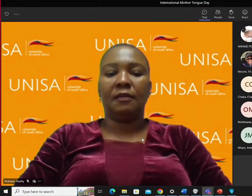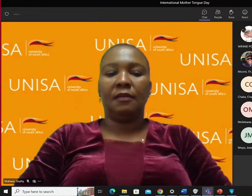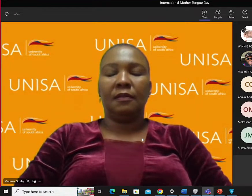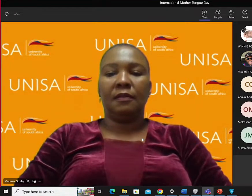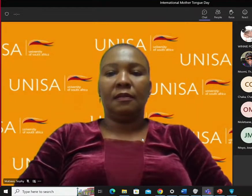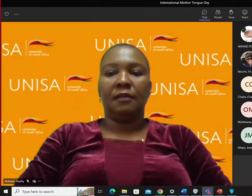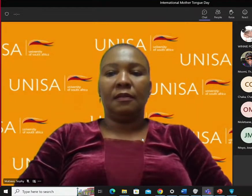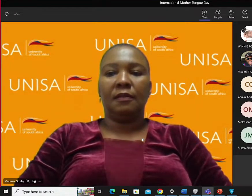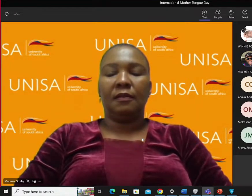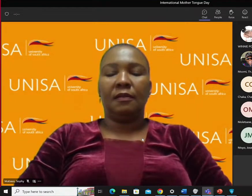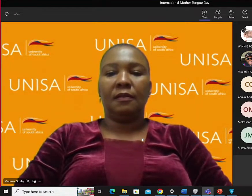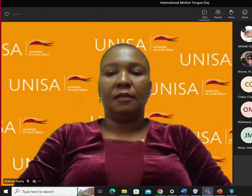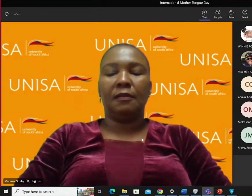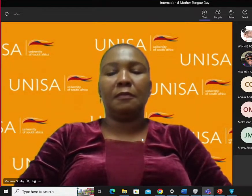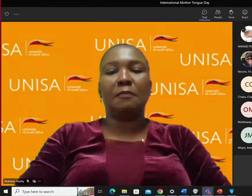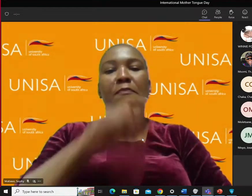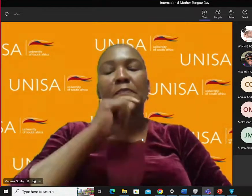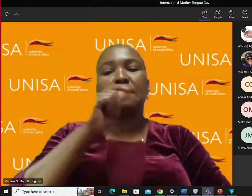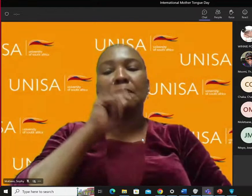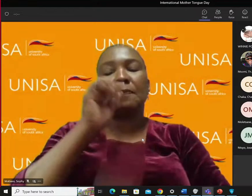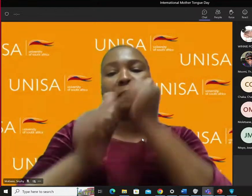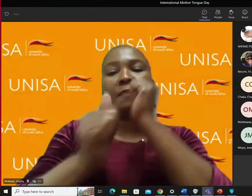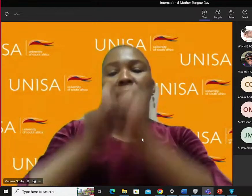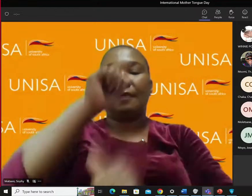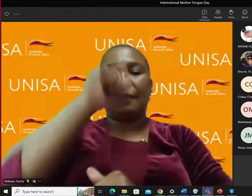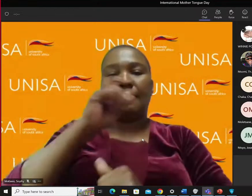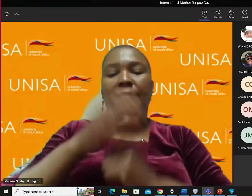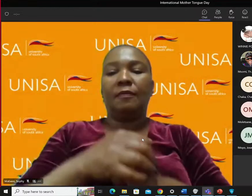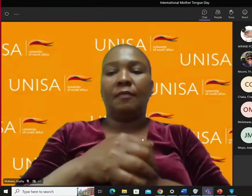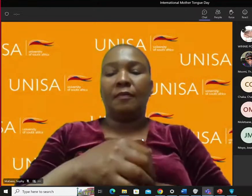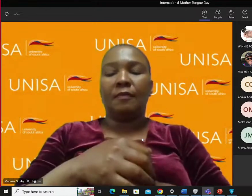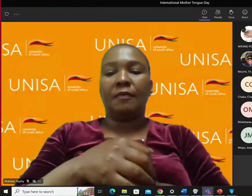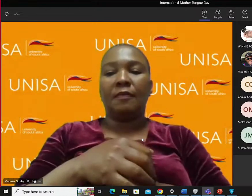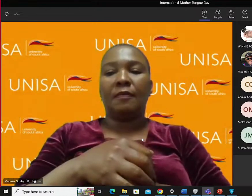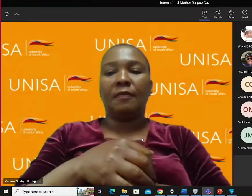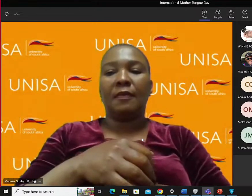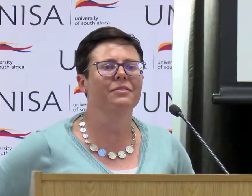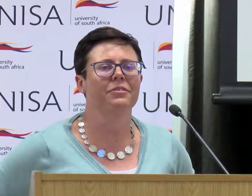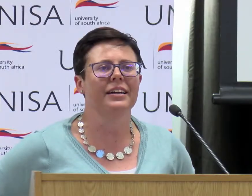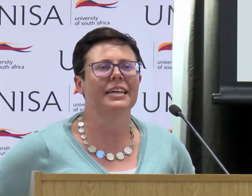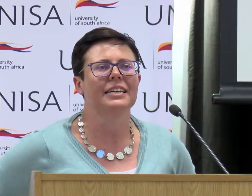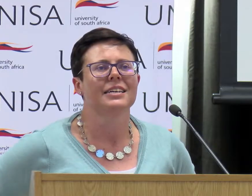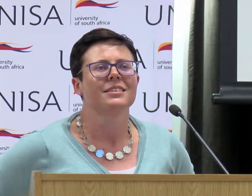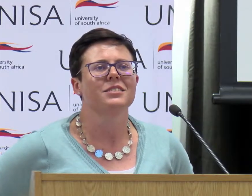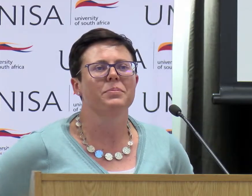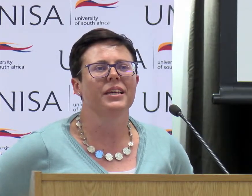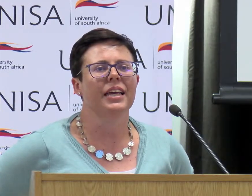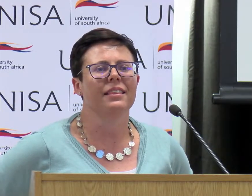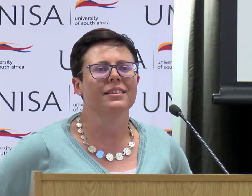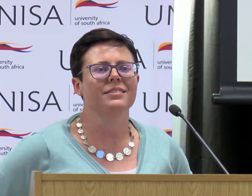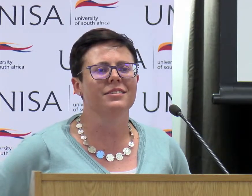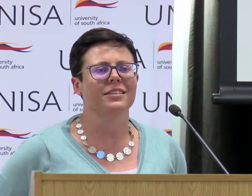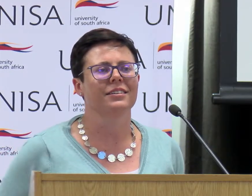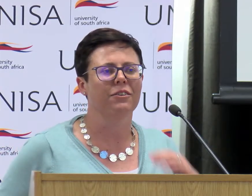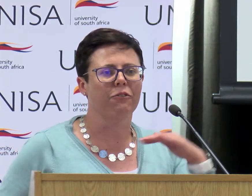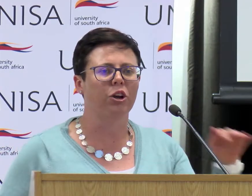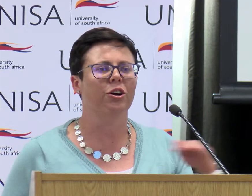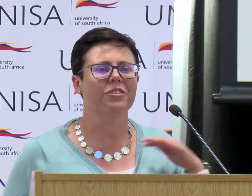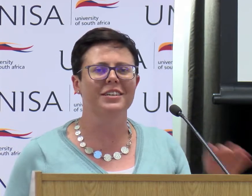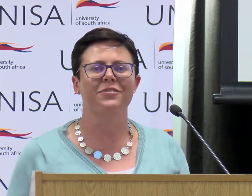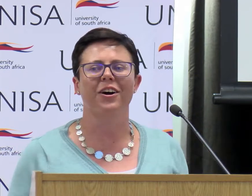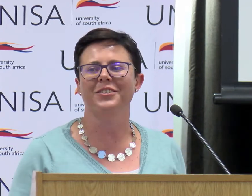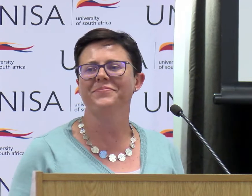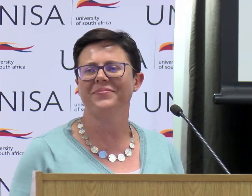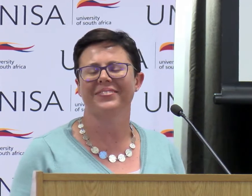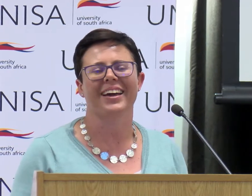There we go. Good morning, ladies and gentlemen. Can those on Teams hear me clearly if I speak in this